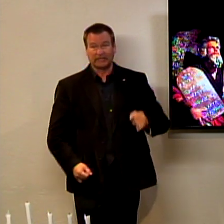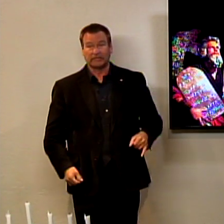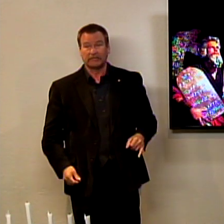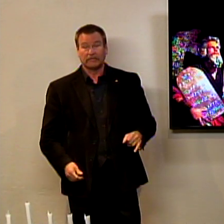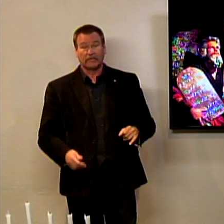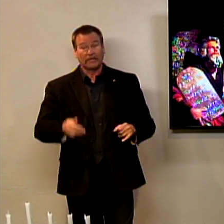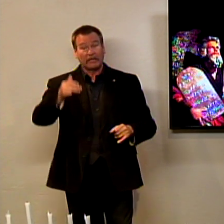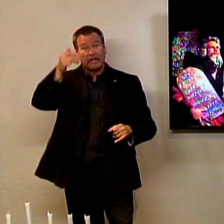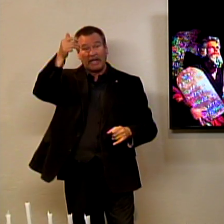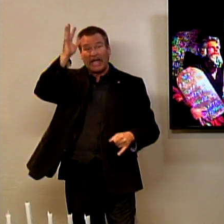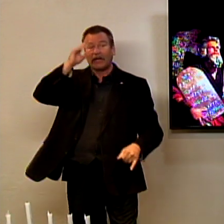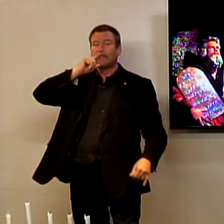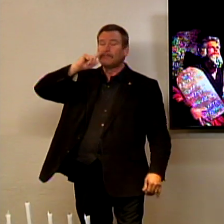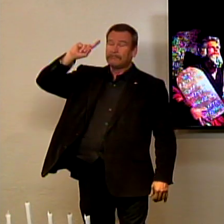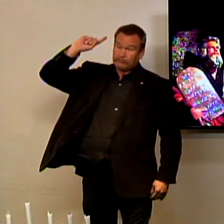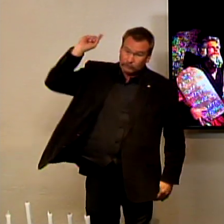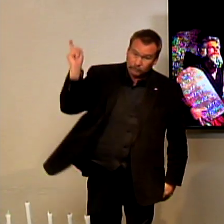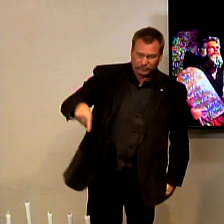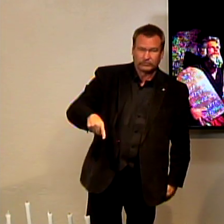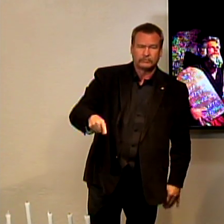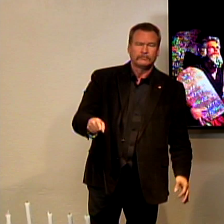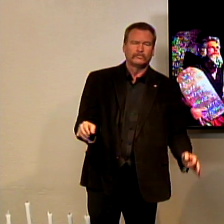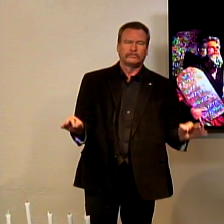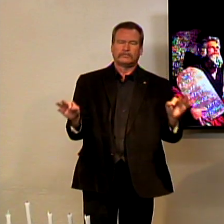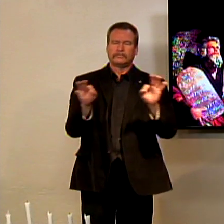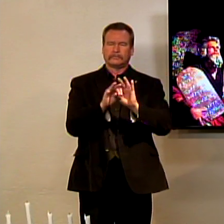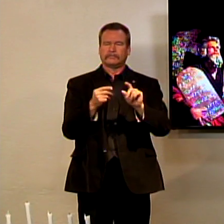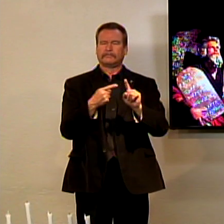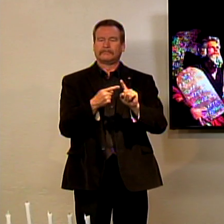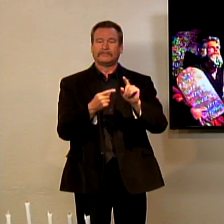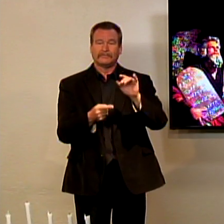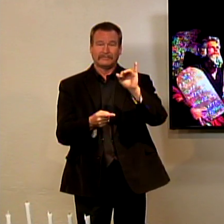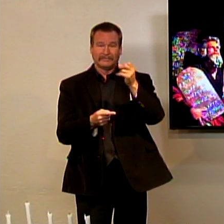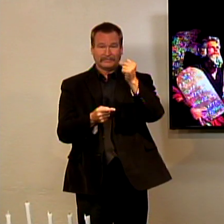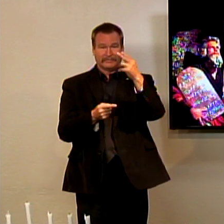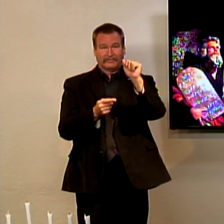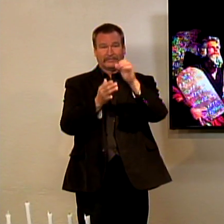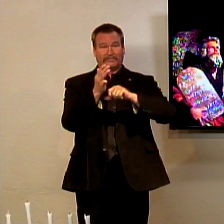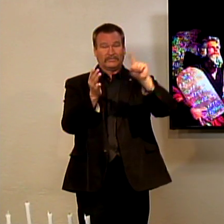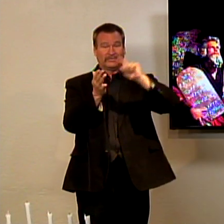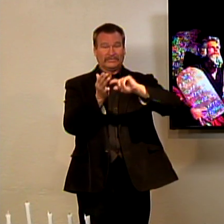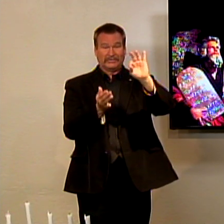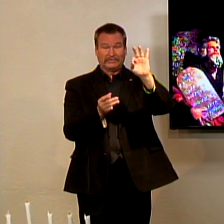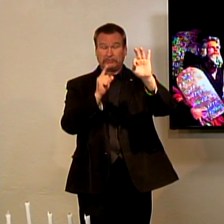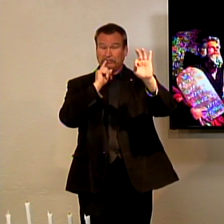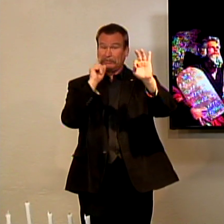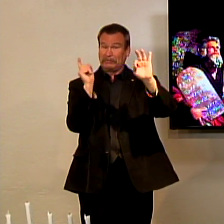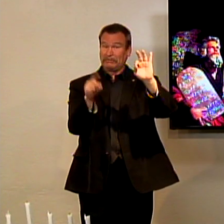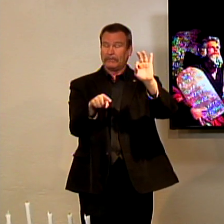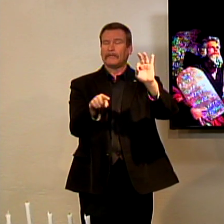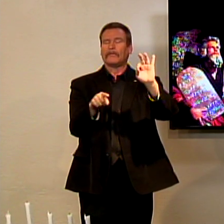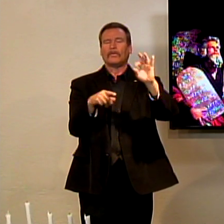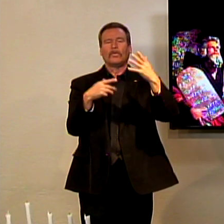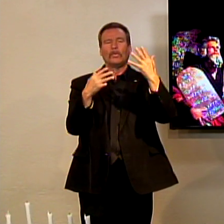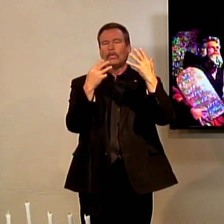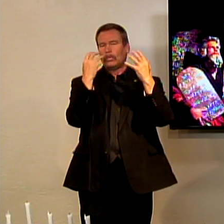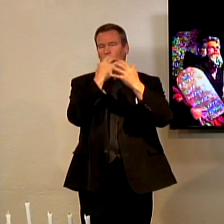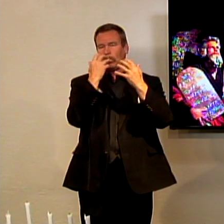So the last verse 9, God gives a command. In Joshua chapter 1, verse 9, there's a